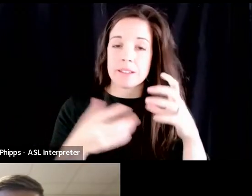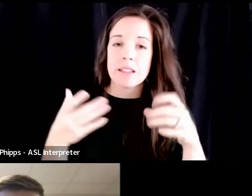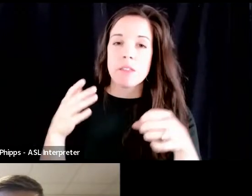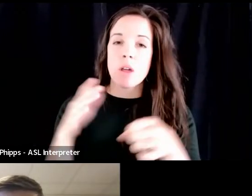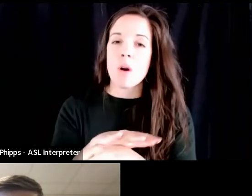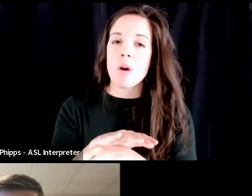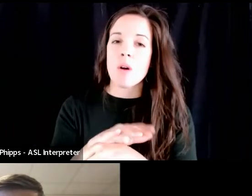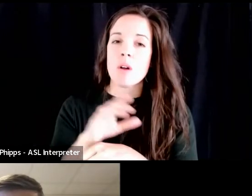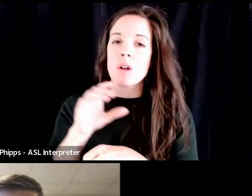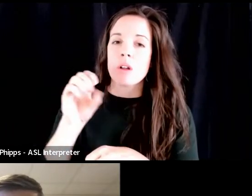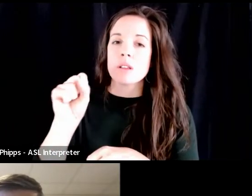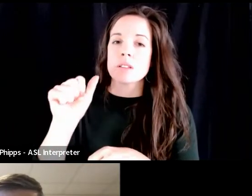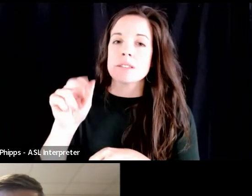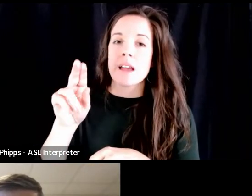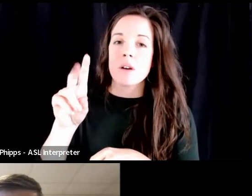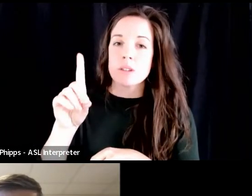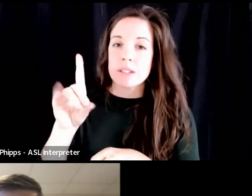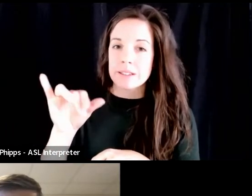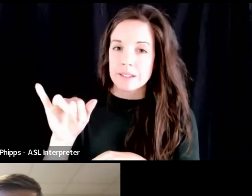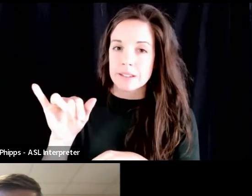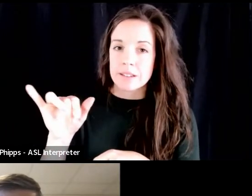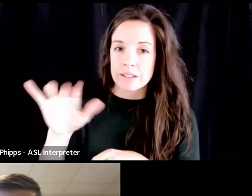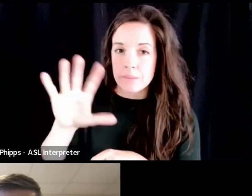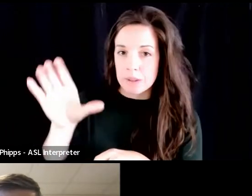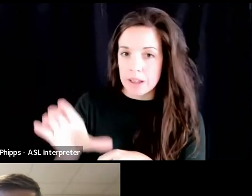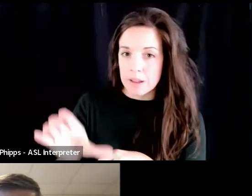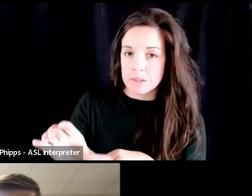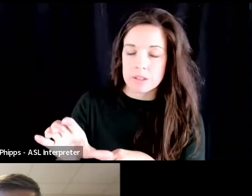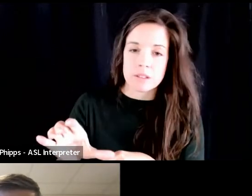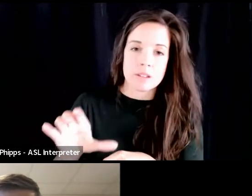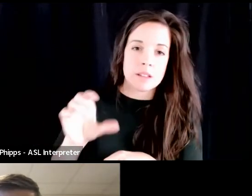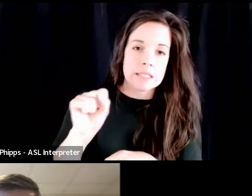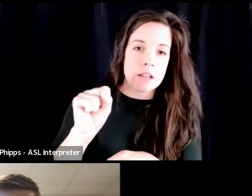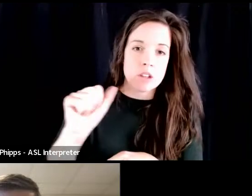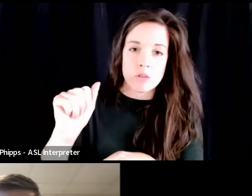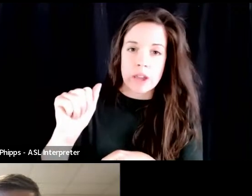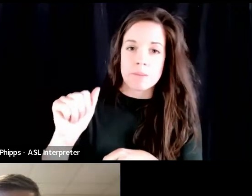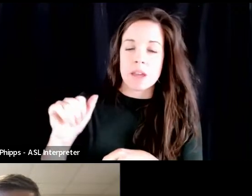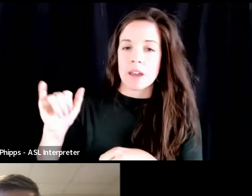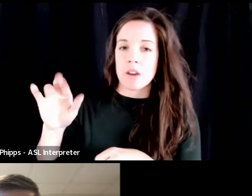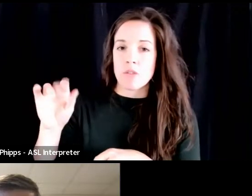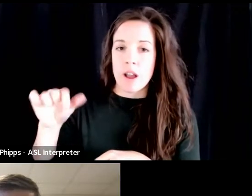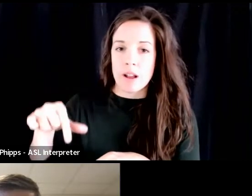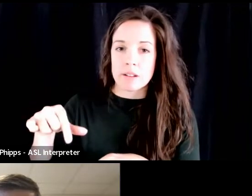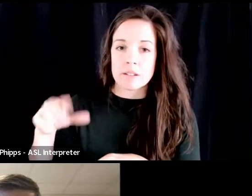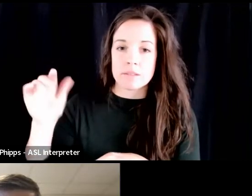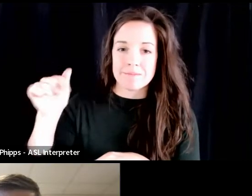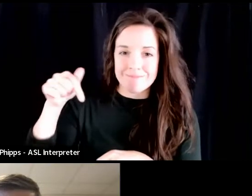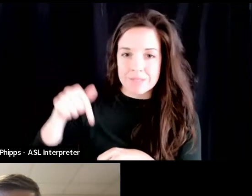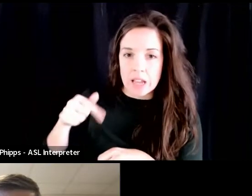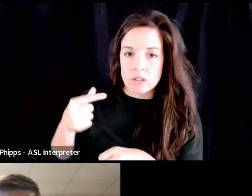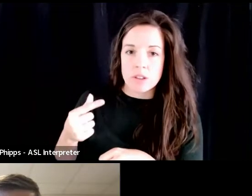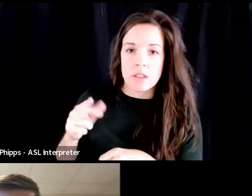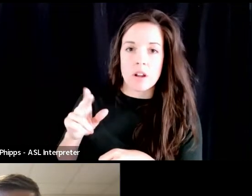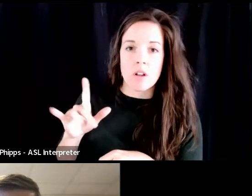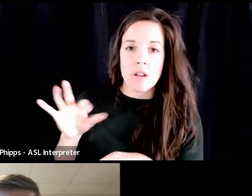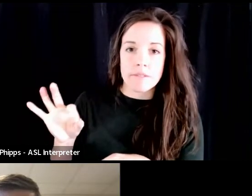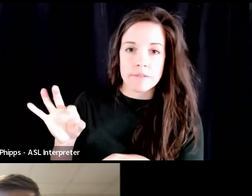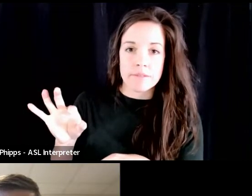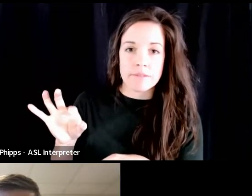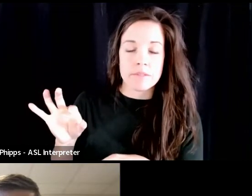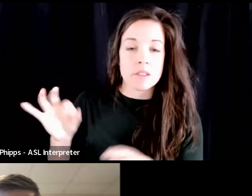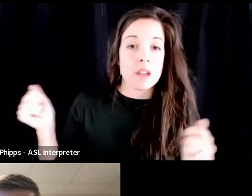Saudi Peninsula, Jordan, Saudi Arabia, Iraq, down to the Gulf, they all